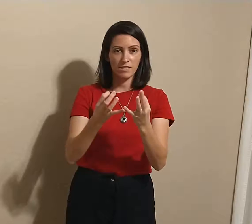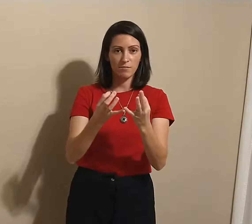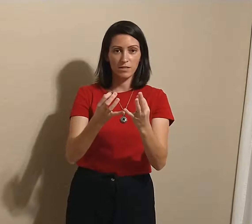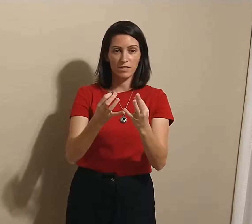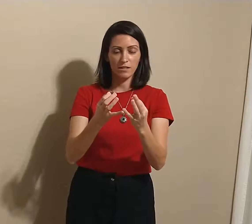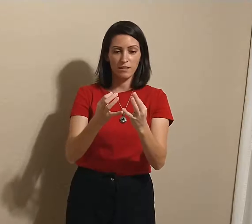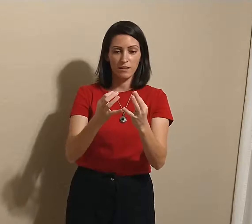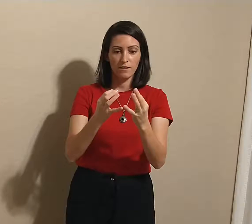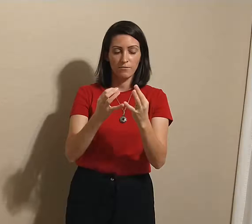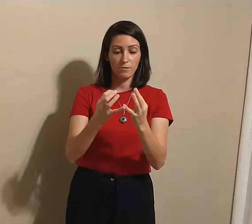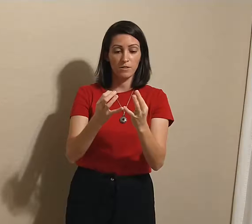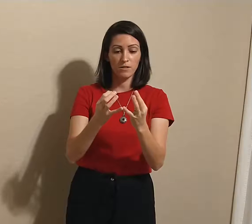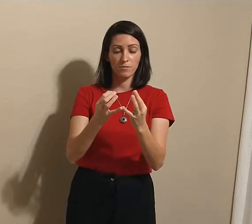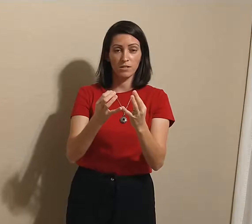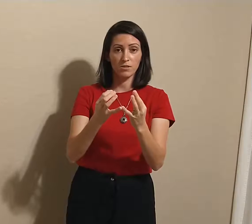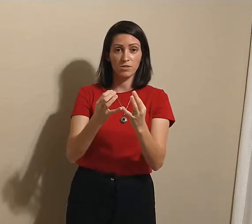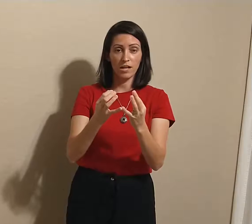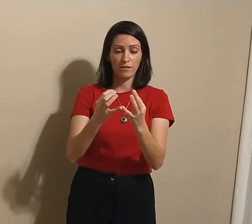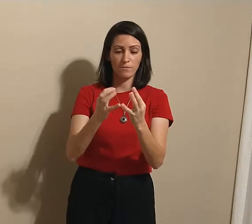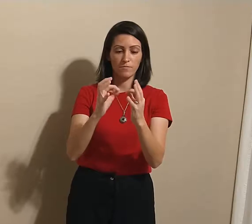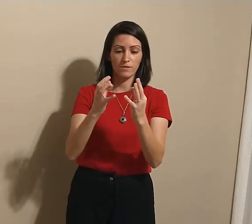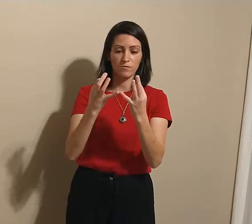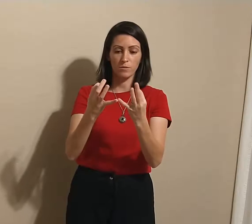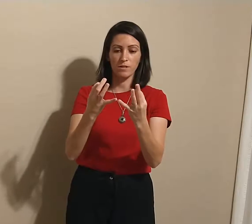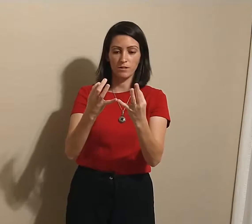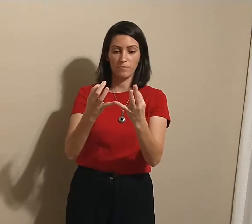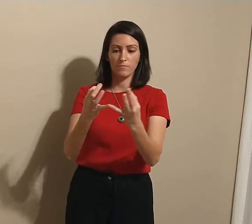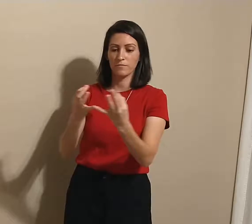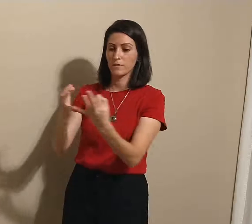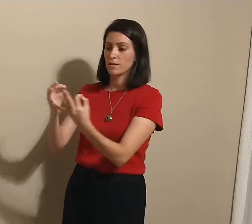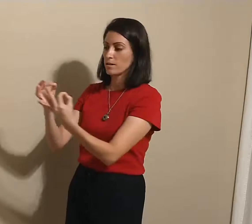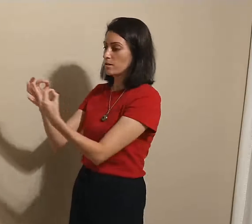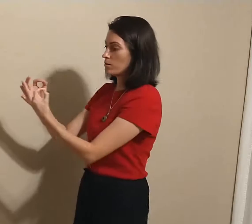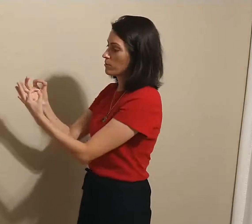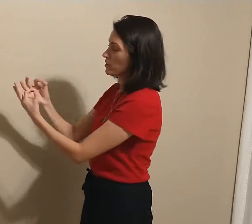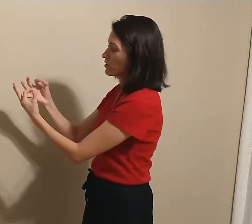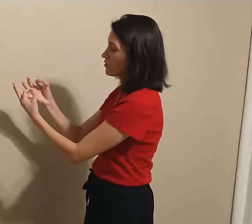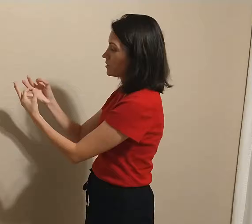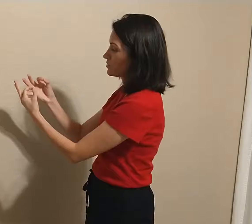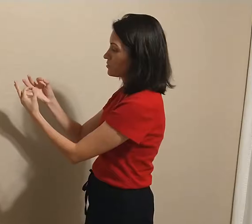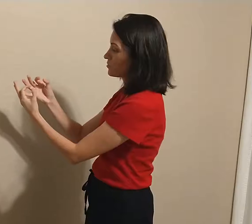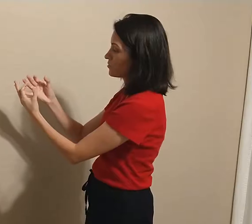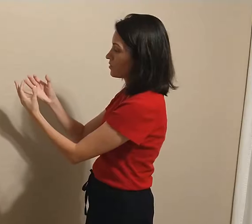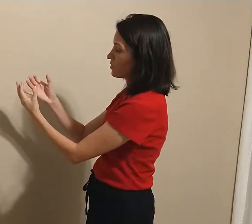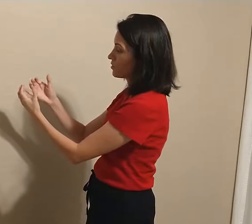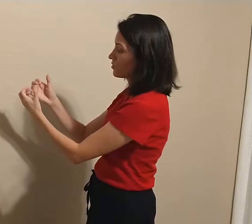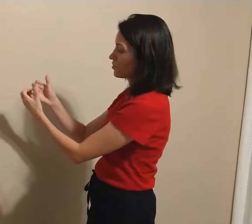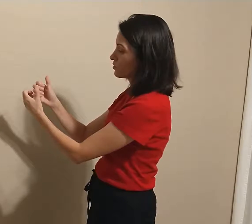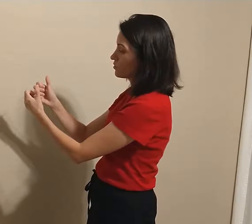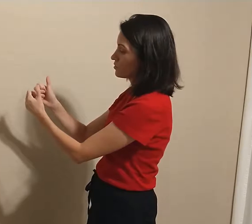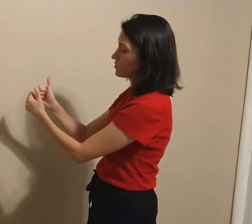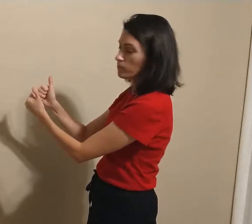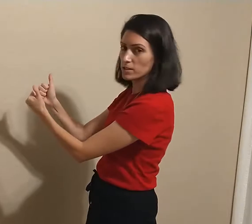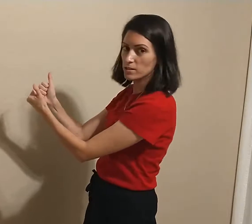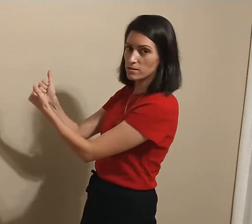can be, from here, we're going to do together. So from here, we are going to curl your